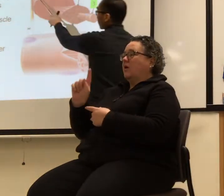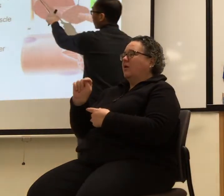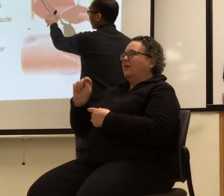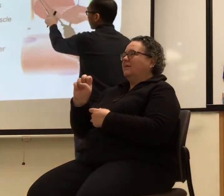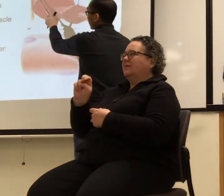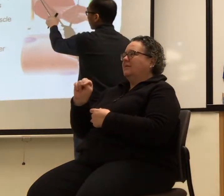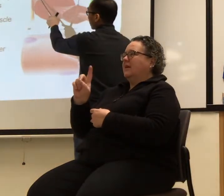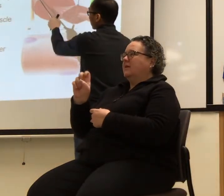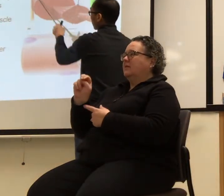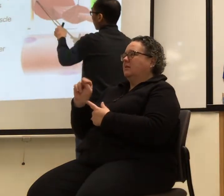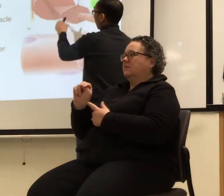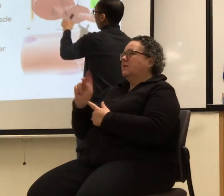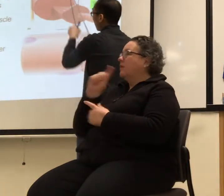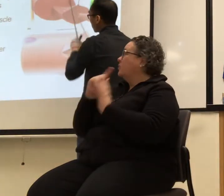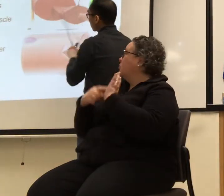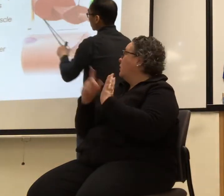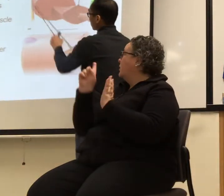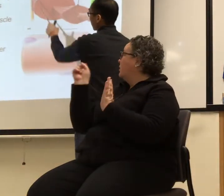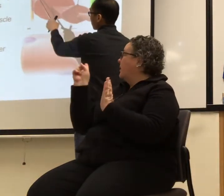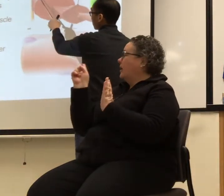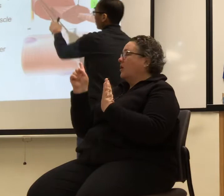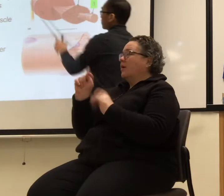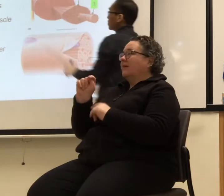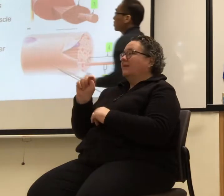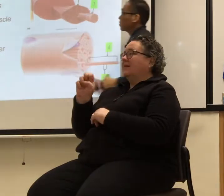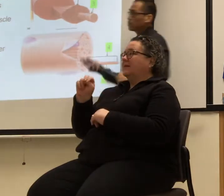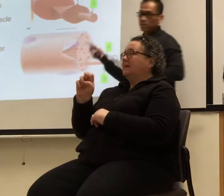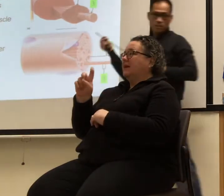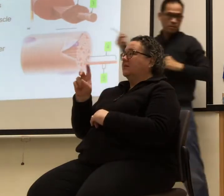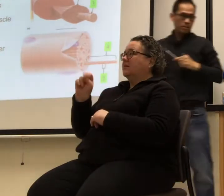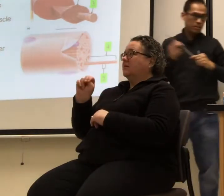there. Again, the whole muscle is connected